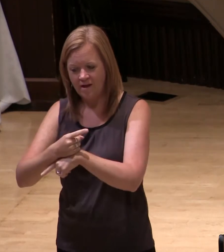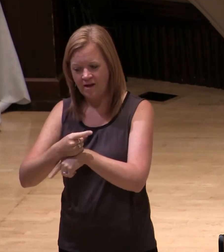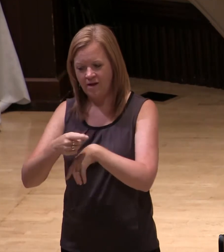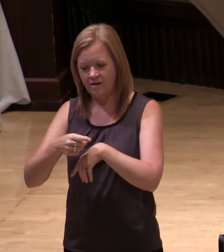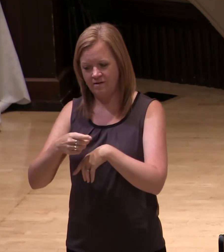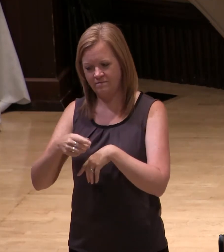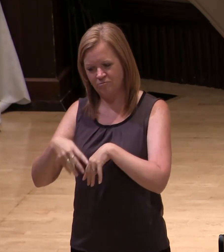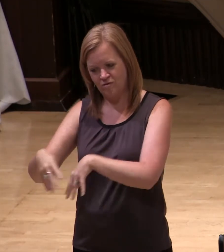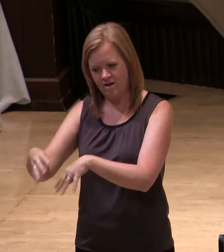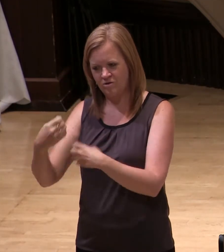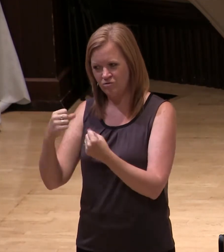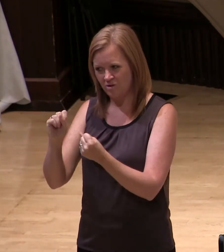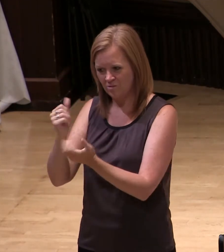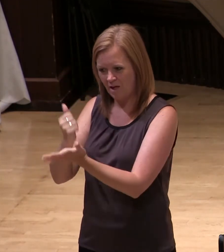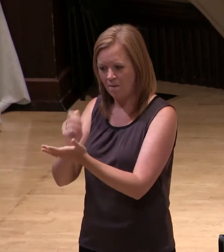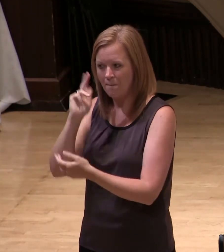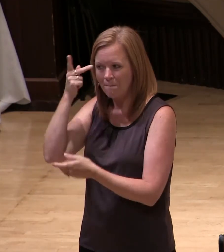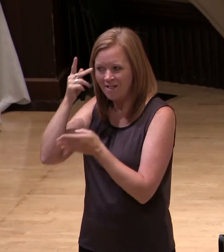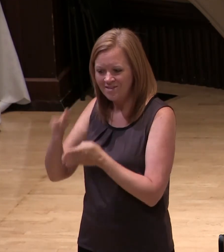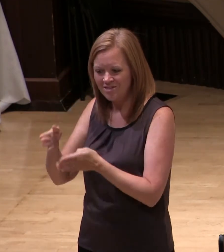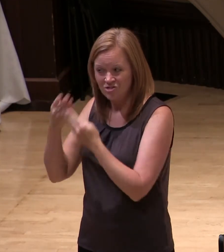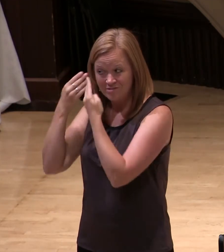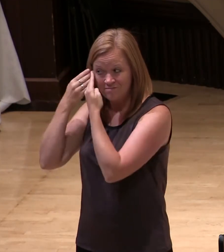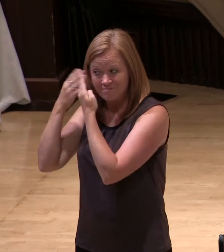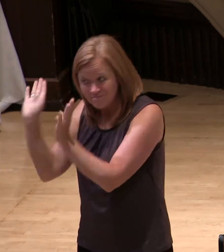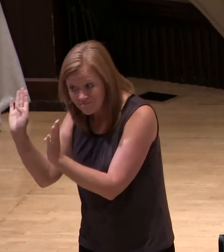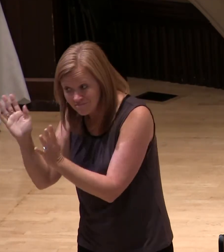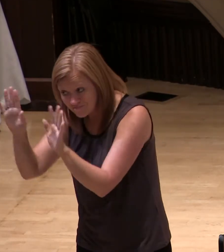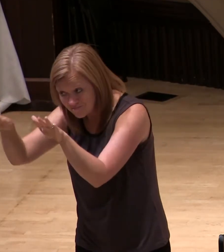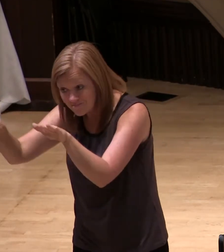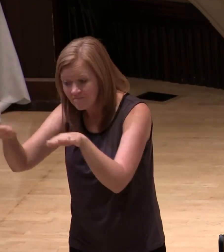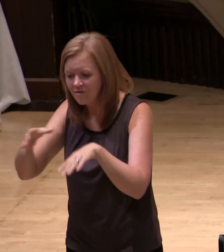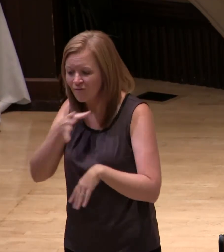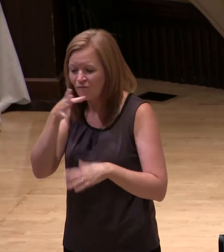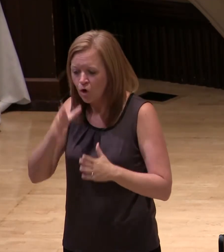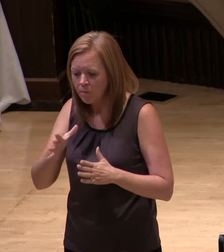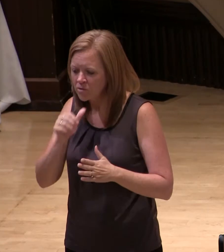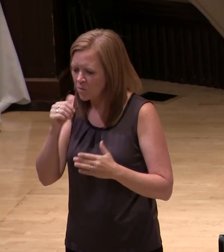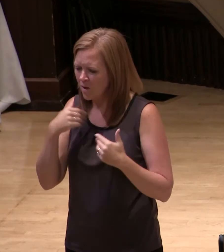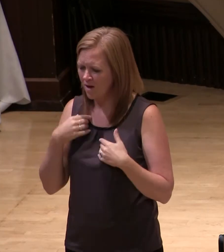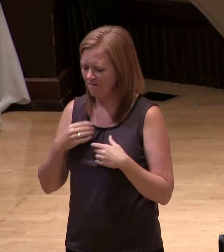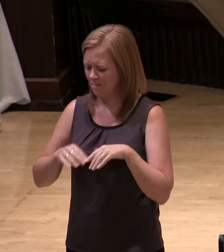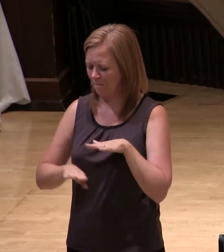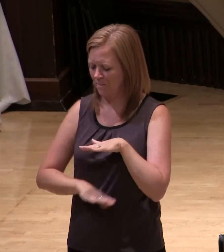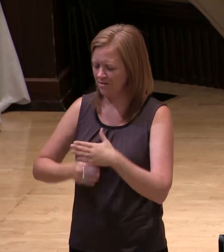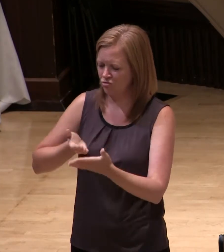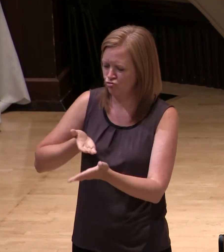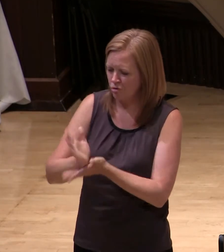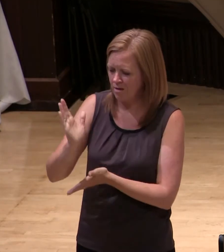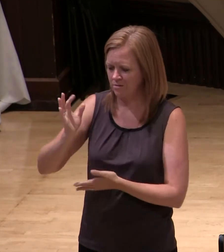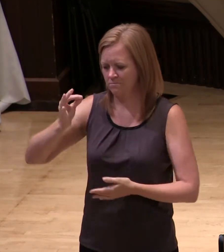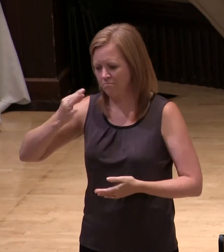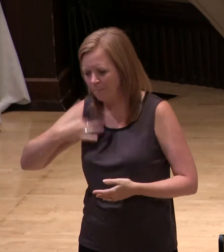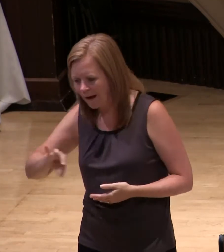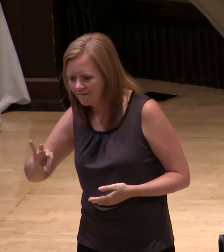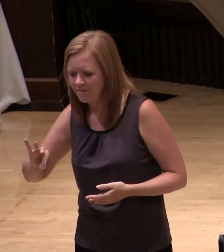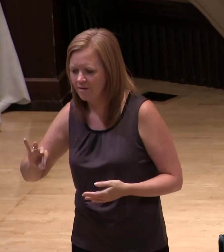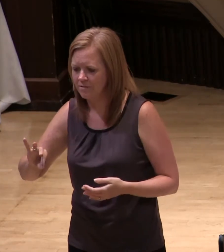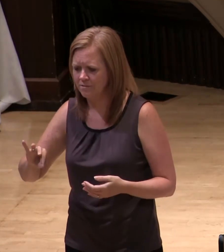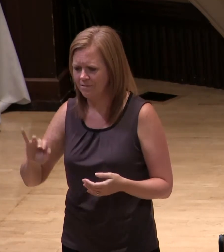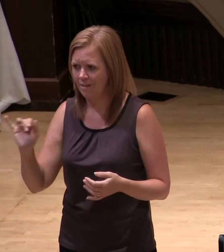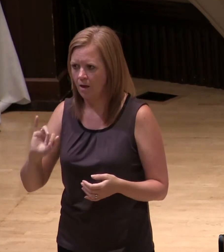politicians to the cries of farm workers who lack basic rights and basic benefits like having a day